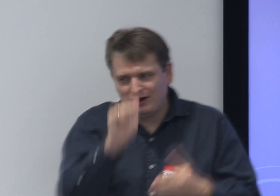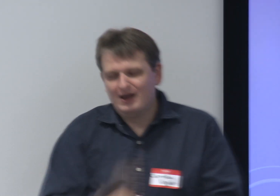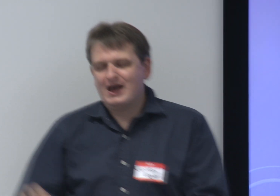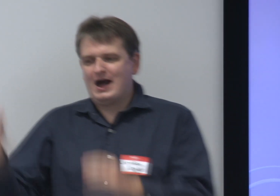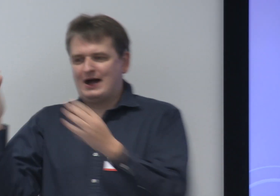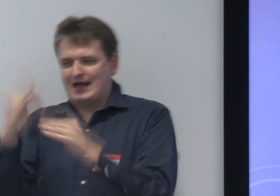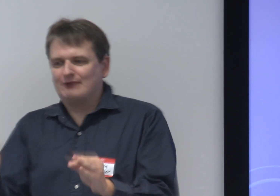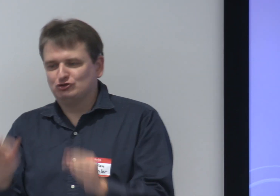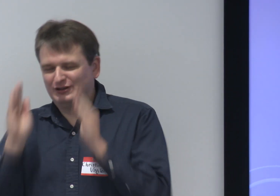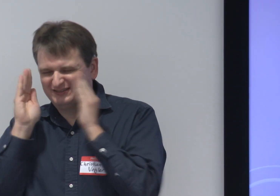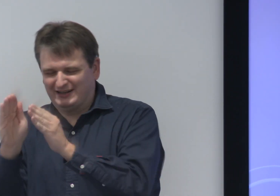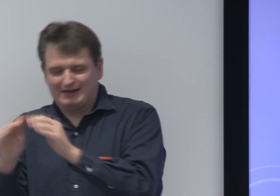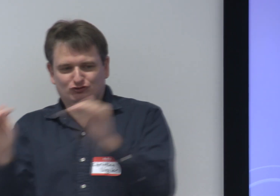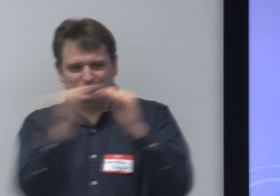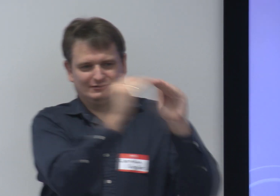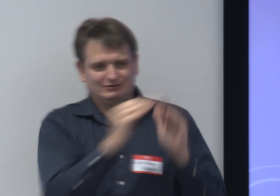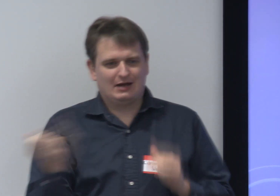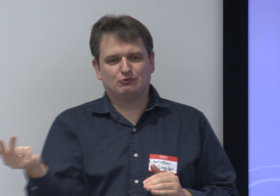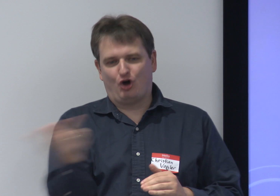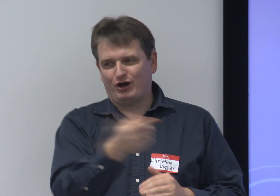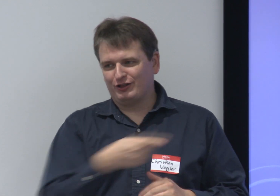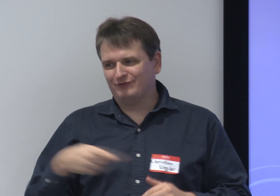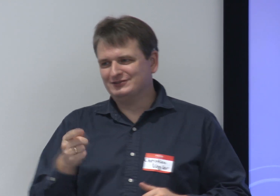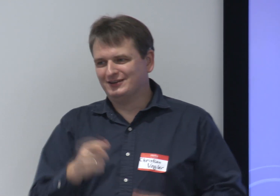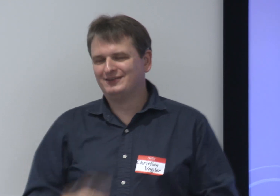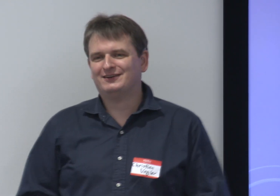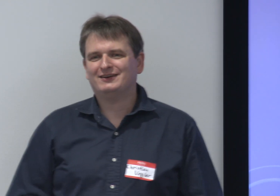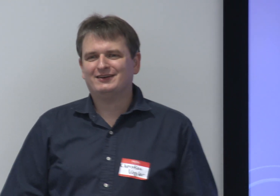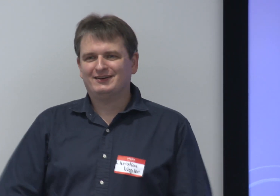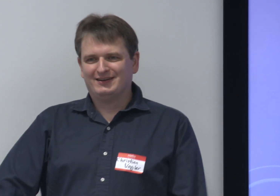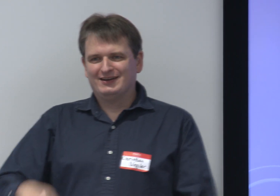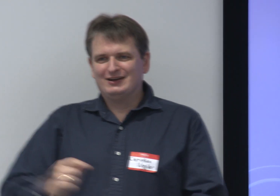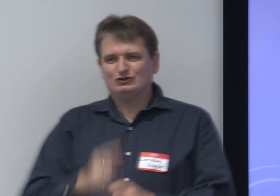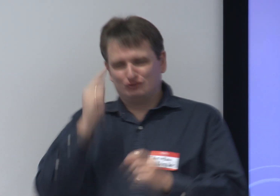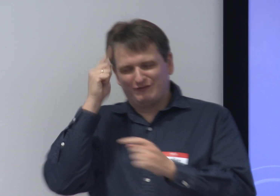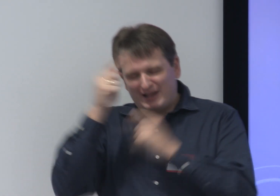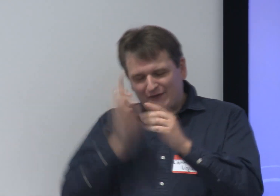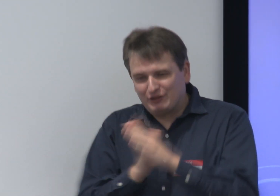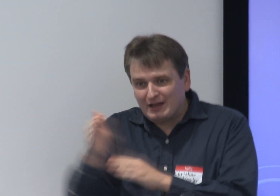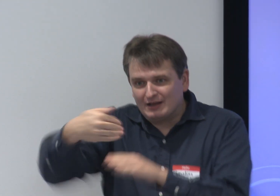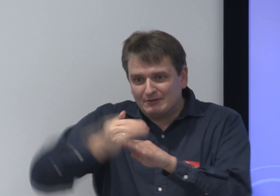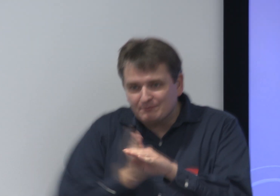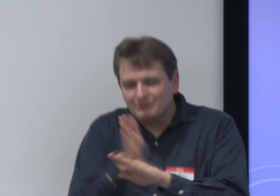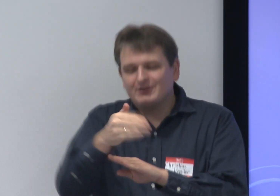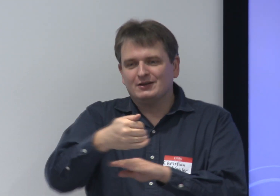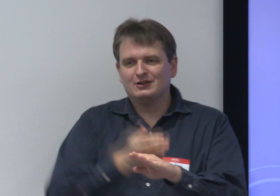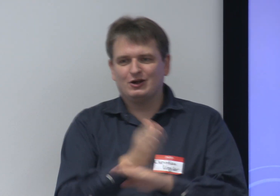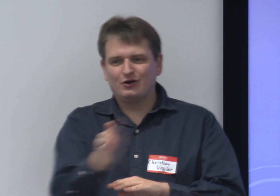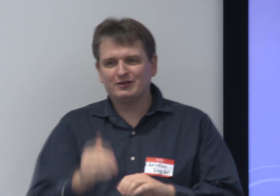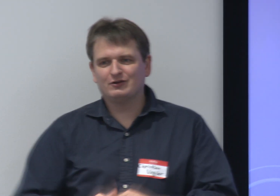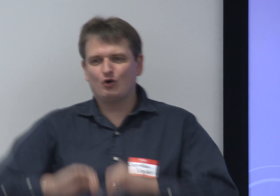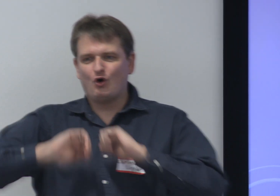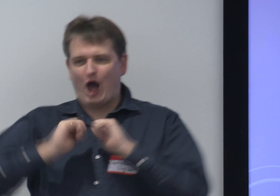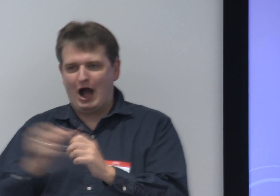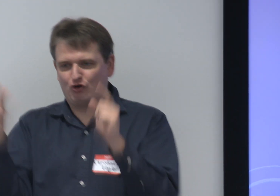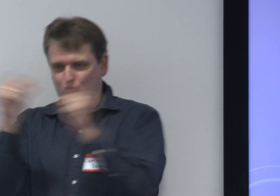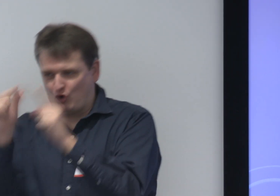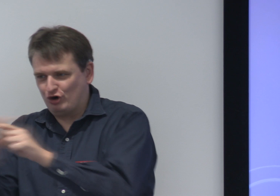the captions as much attention and detail as you do the audio portion of a video. So I want you to think through this thoroughly and